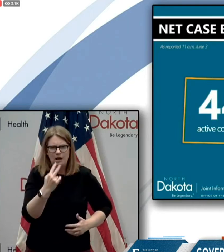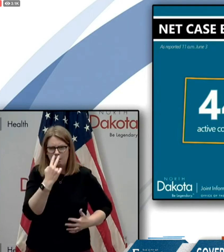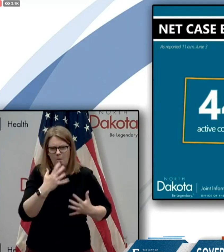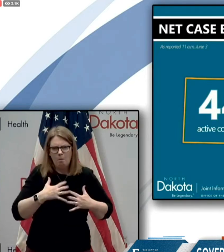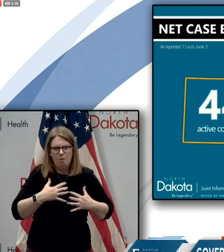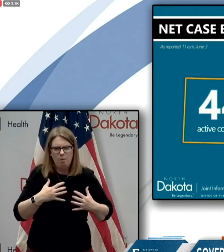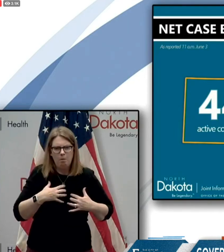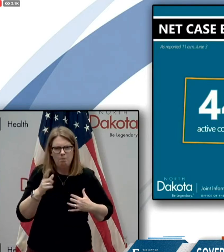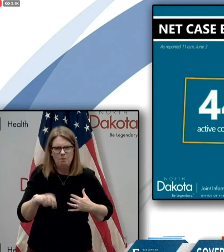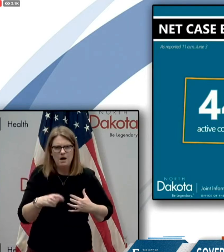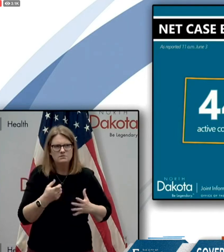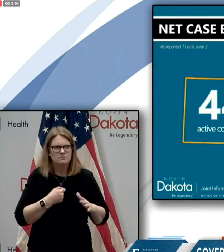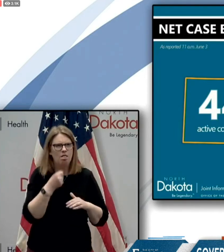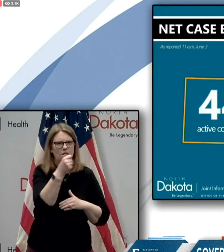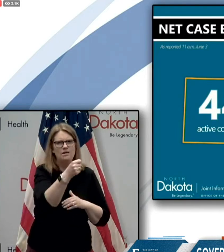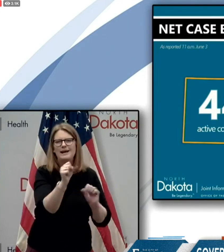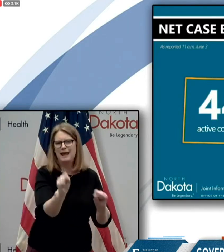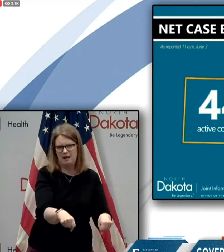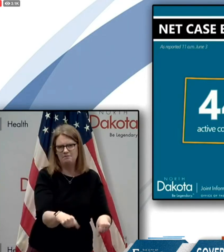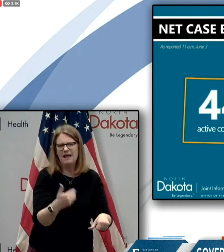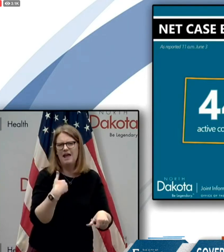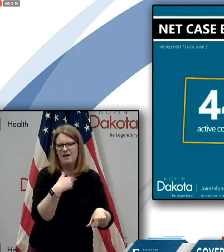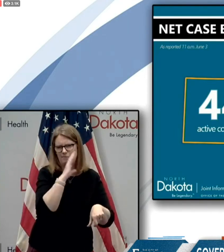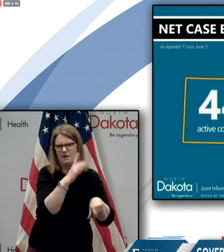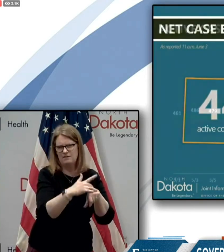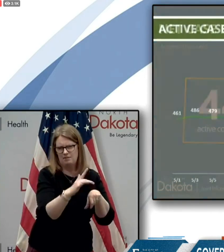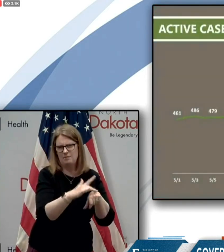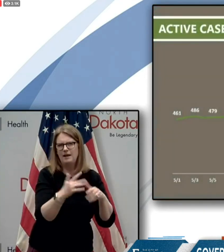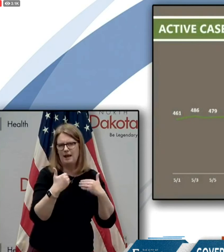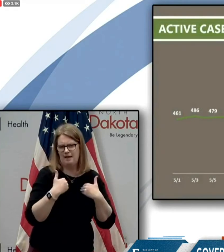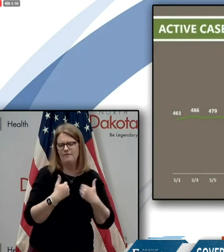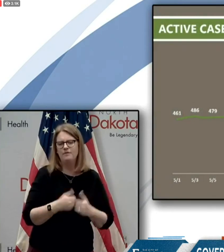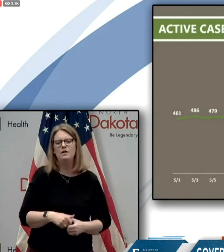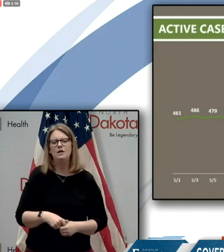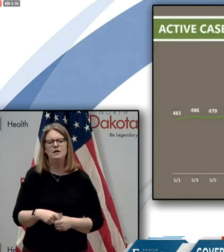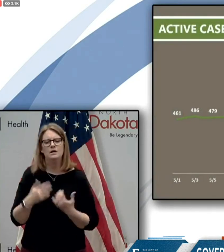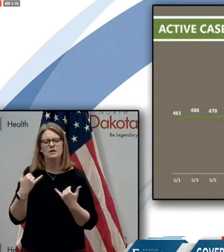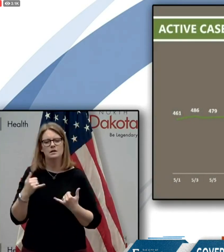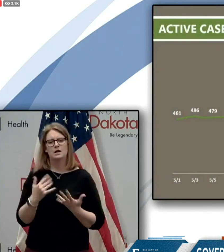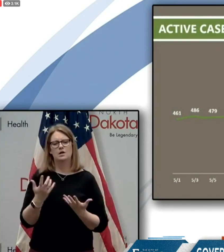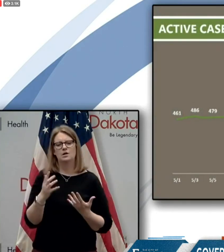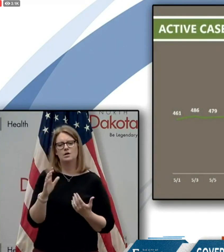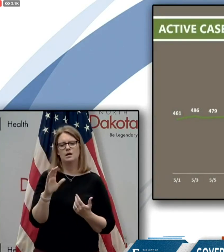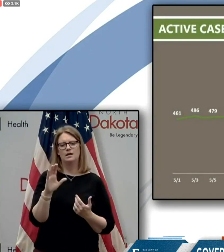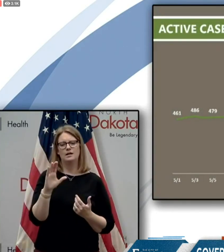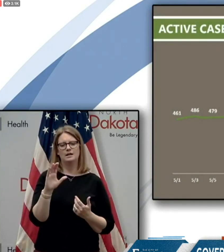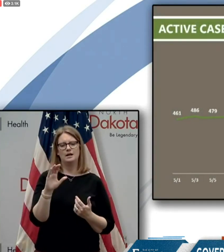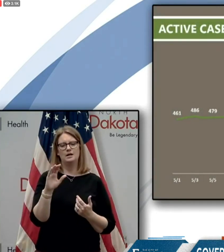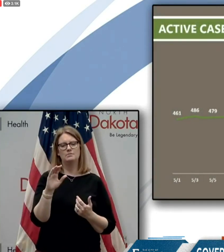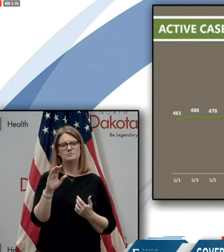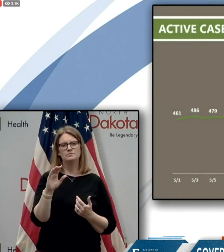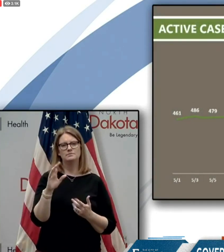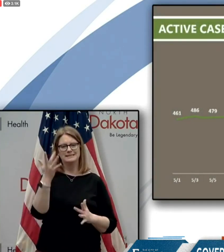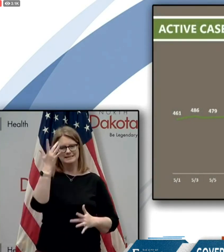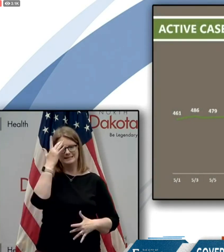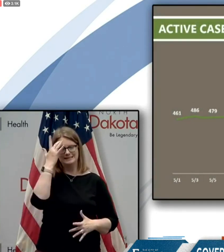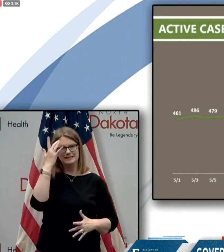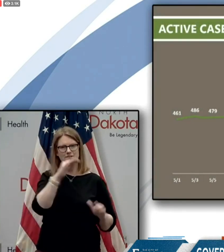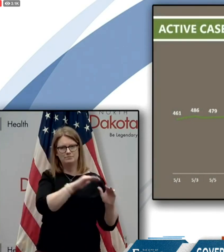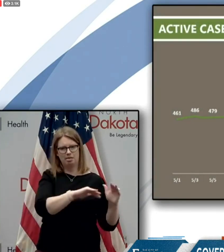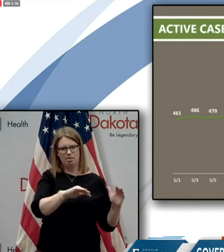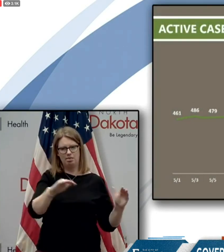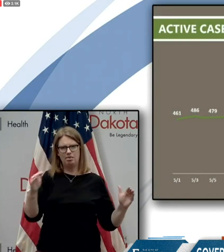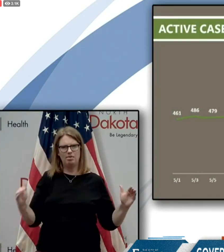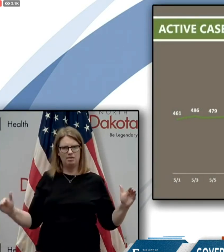COVID-19. When we take a look at the active case trends versus just the raw number, we can see this is also heading in the right